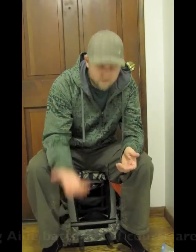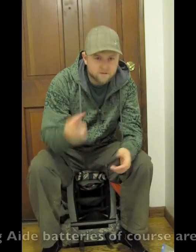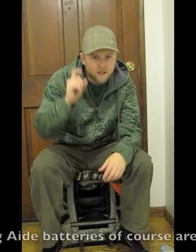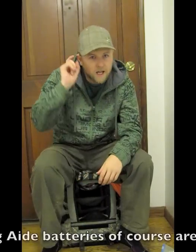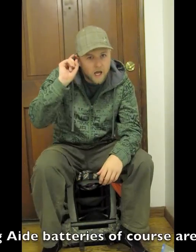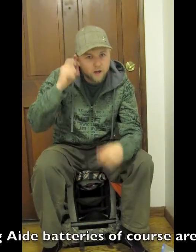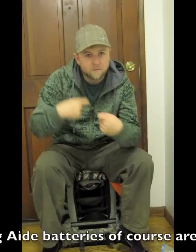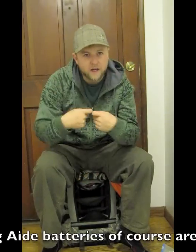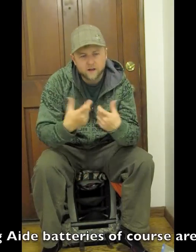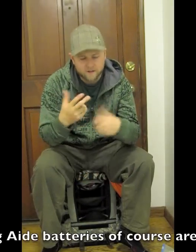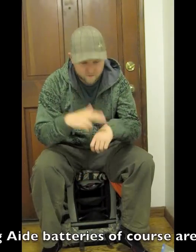feel it.